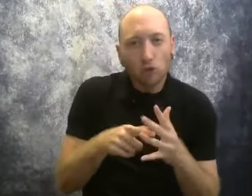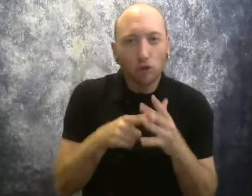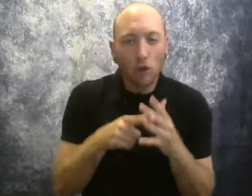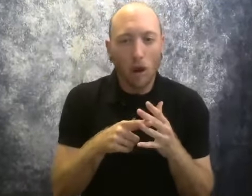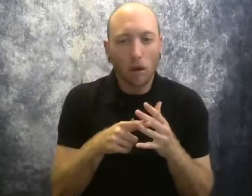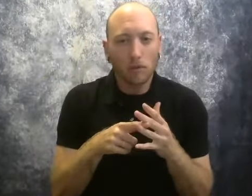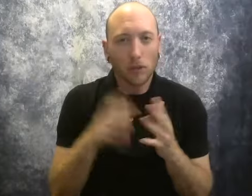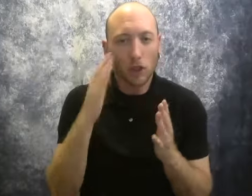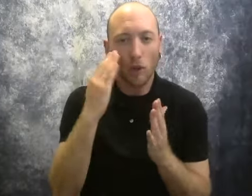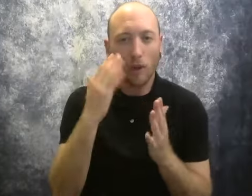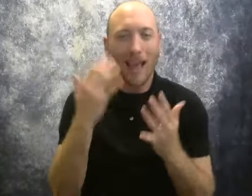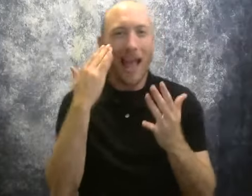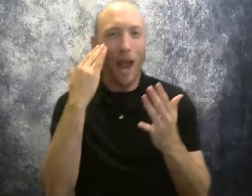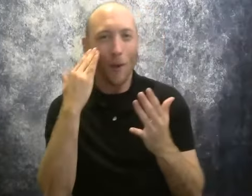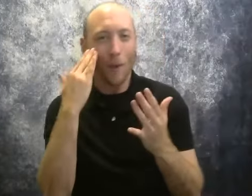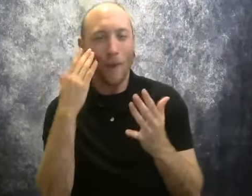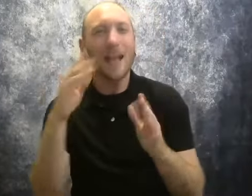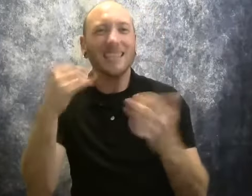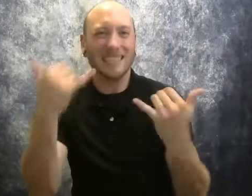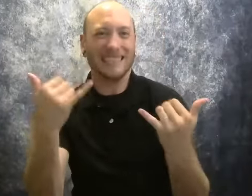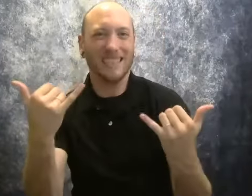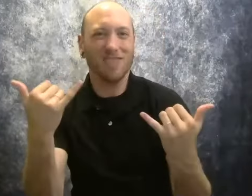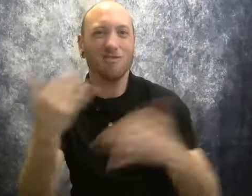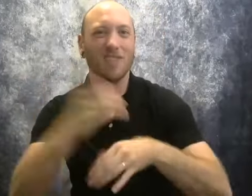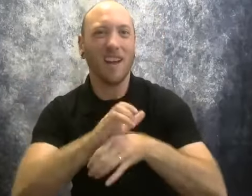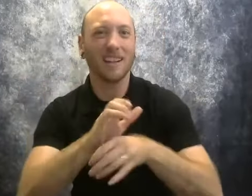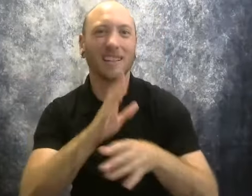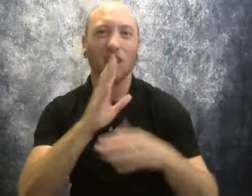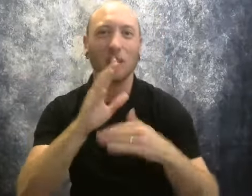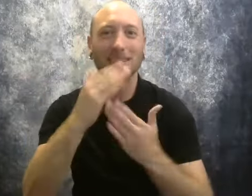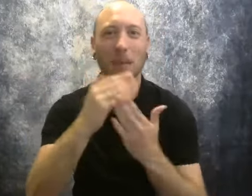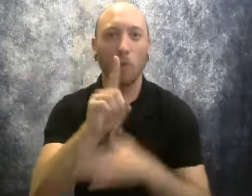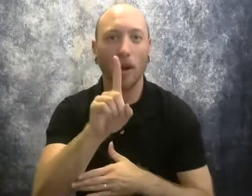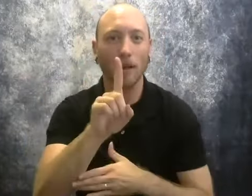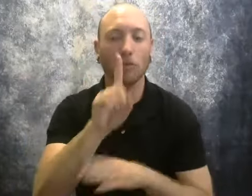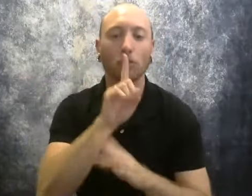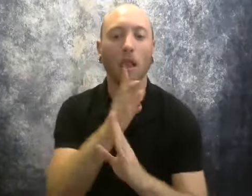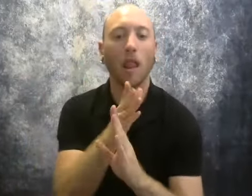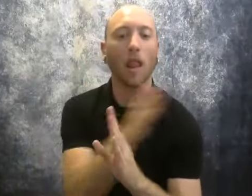journey. You know, I'm meant to be talking about step 1, but to get to step 1 was a bit of a journey.